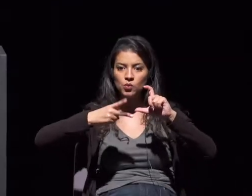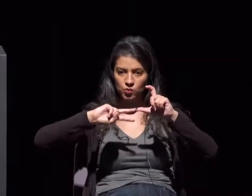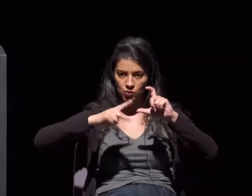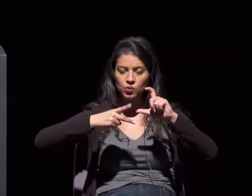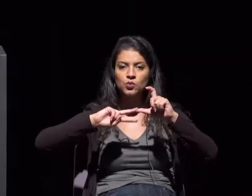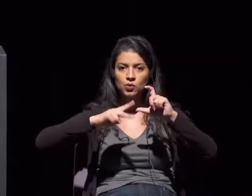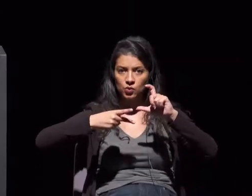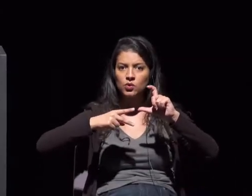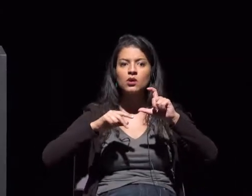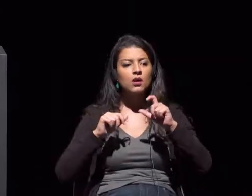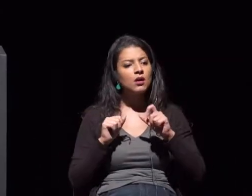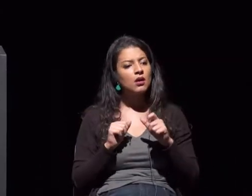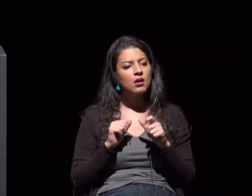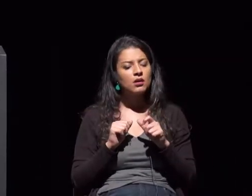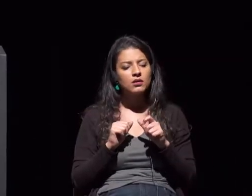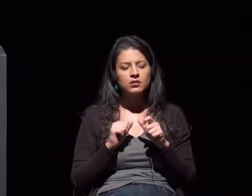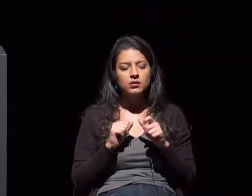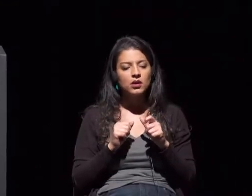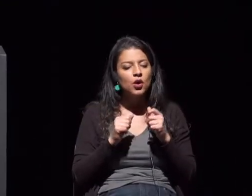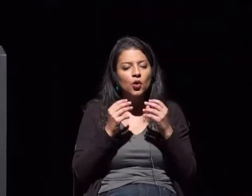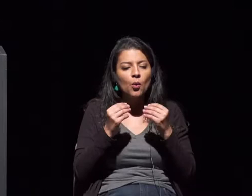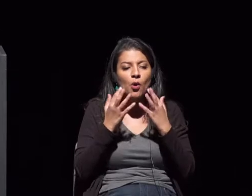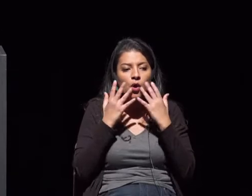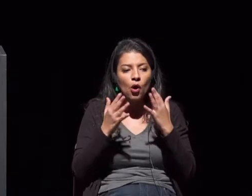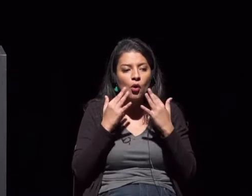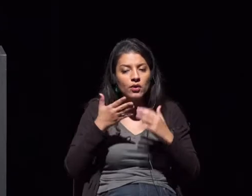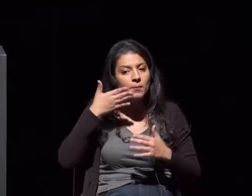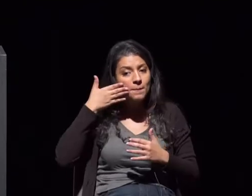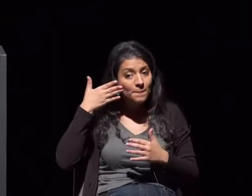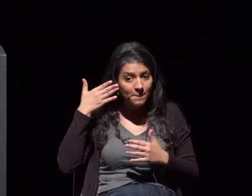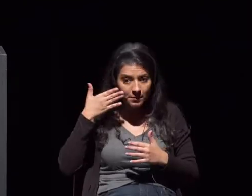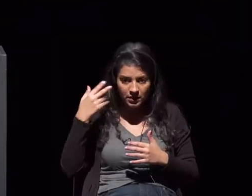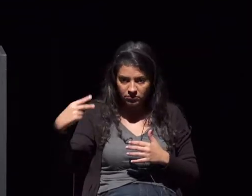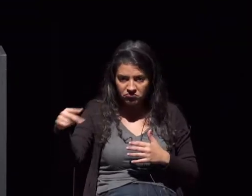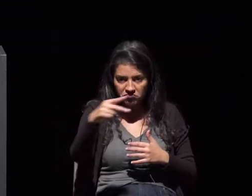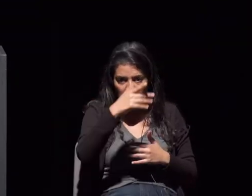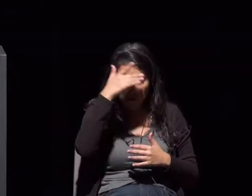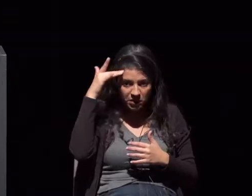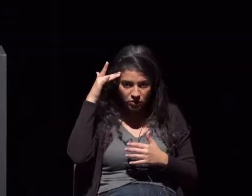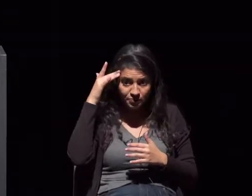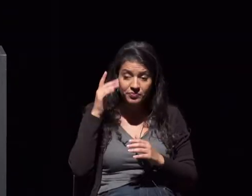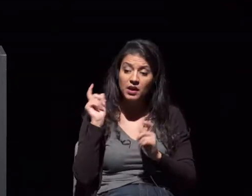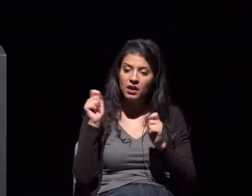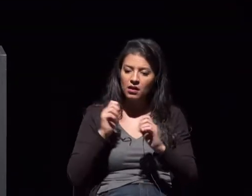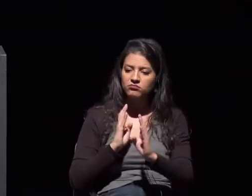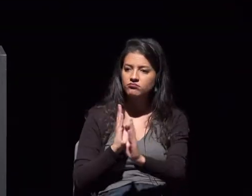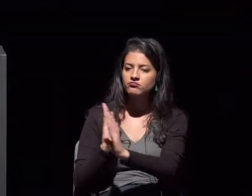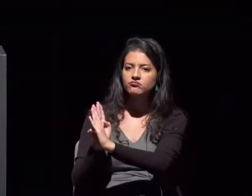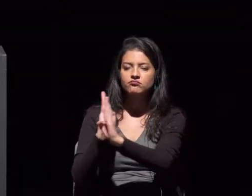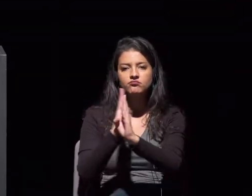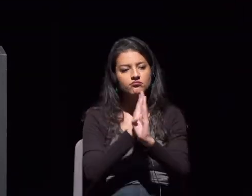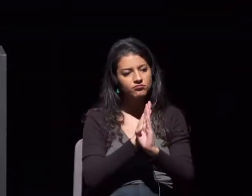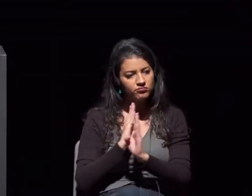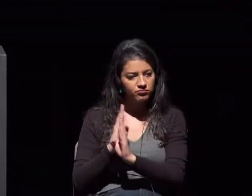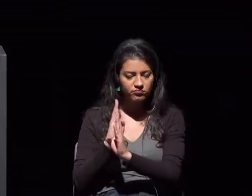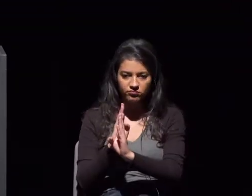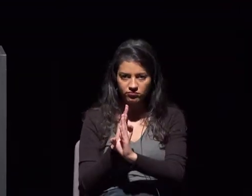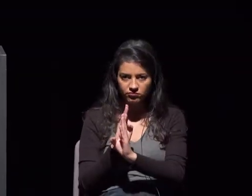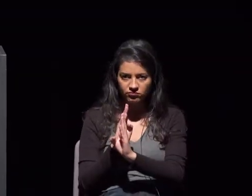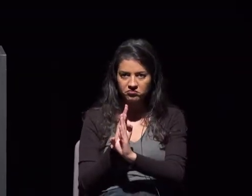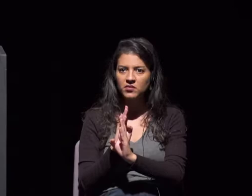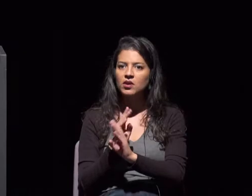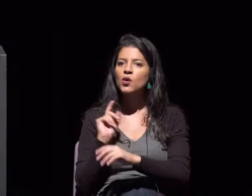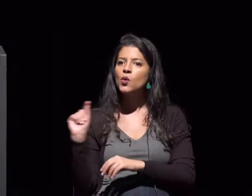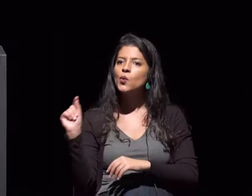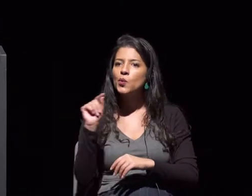create identity kits or particular types of bodies. And then finally, I want to end with this is the most